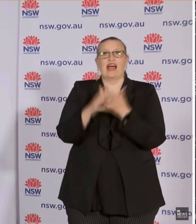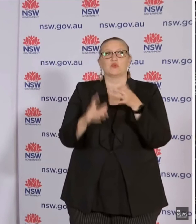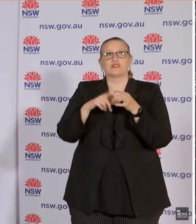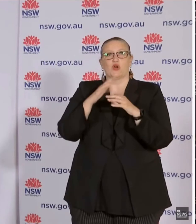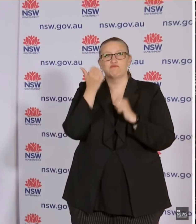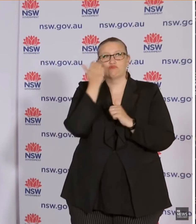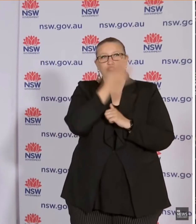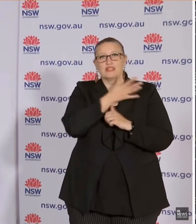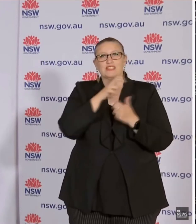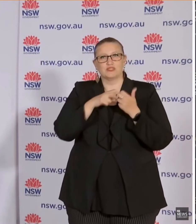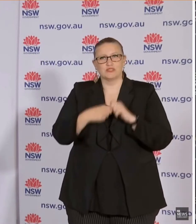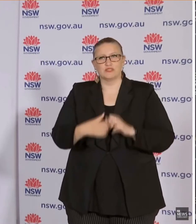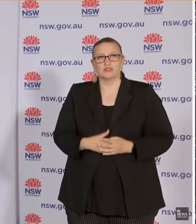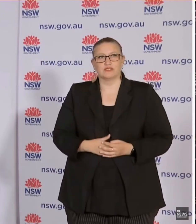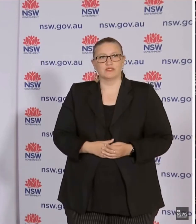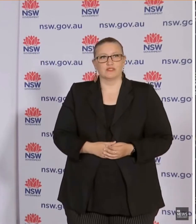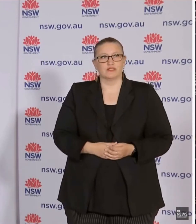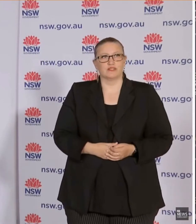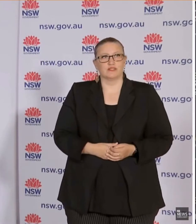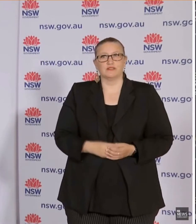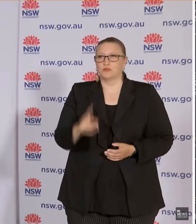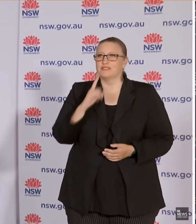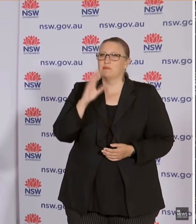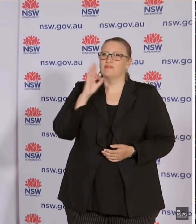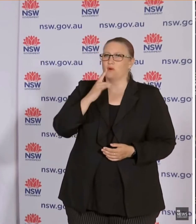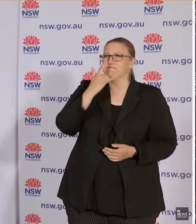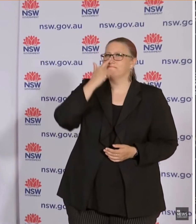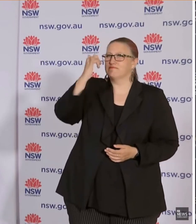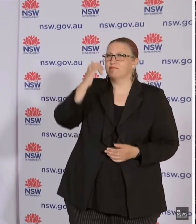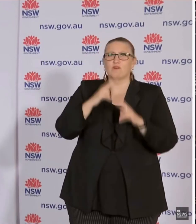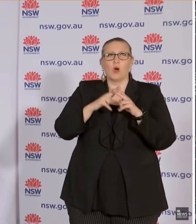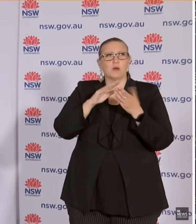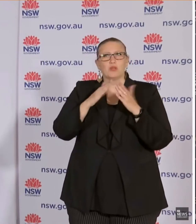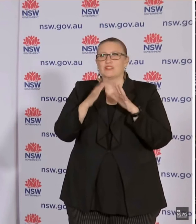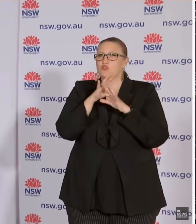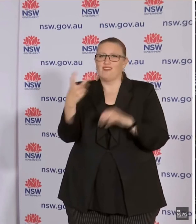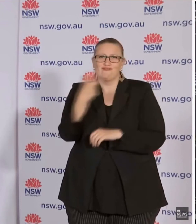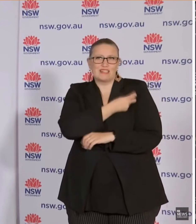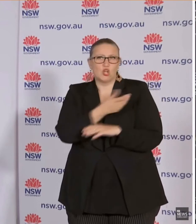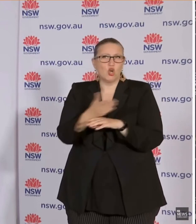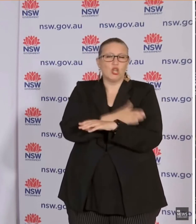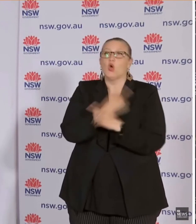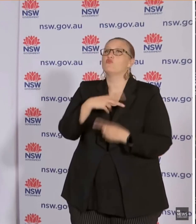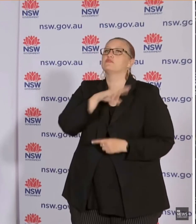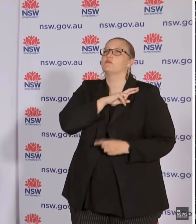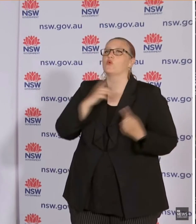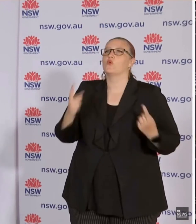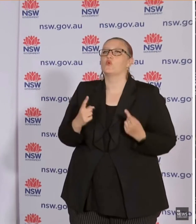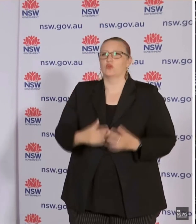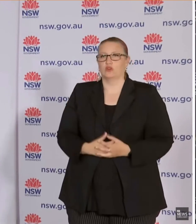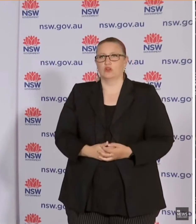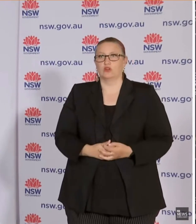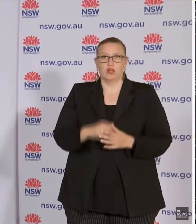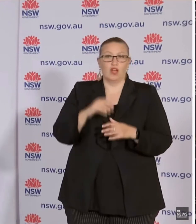So, Minister, you mentioned it's a bit of a shame that the communities weren't vaccinated earlier. Who bears responsibility for that? Is that the